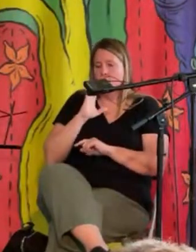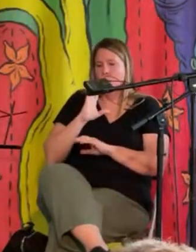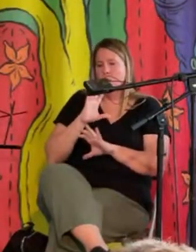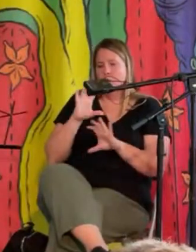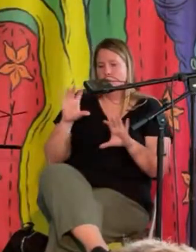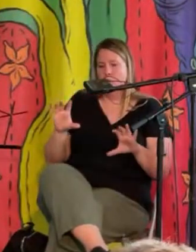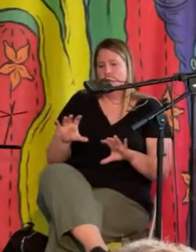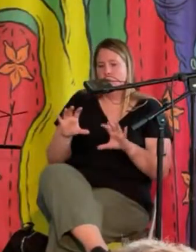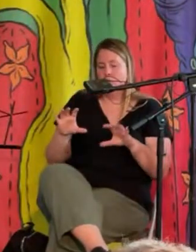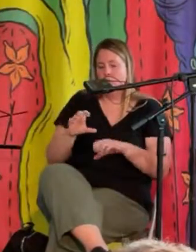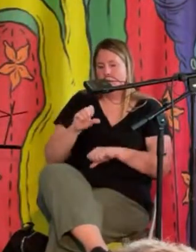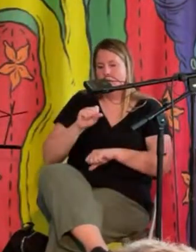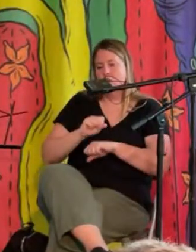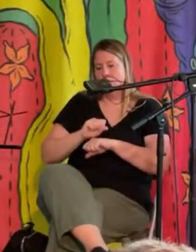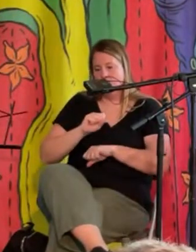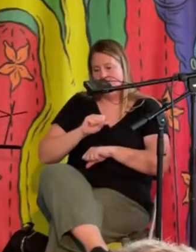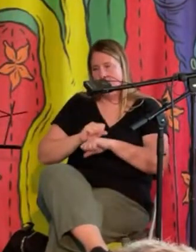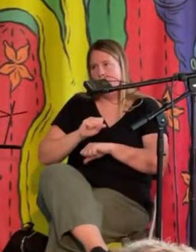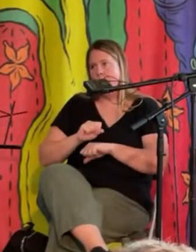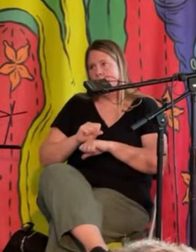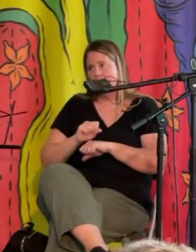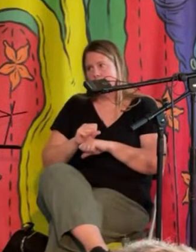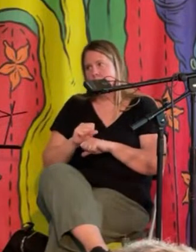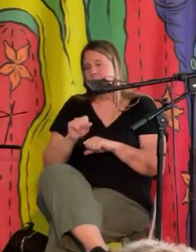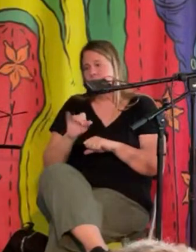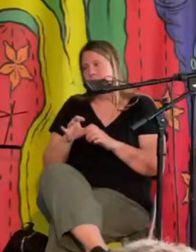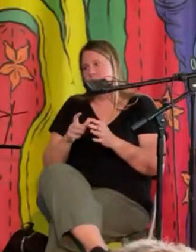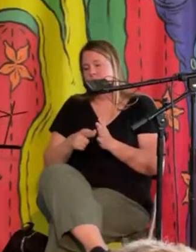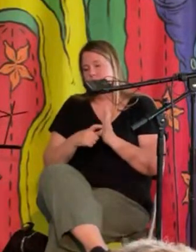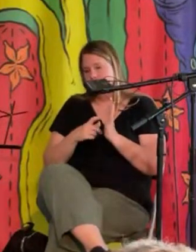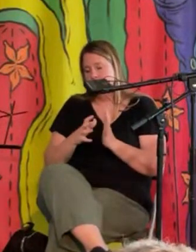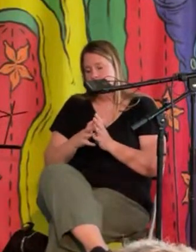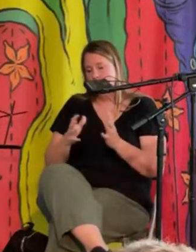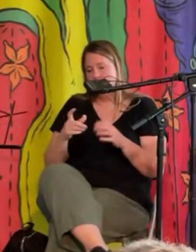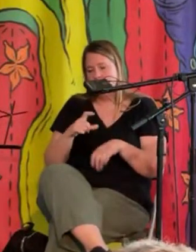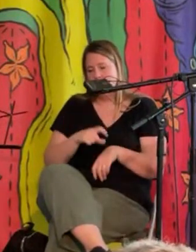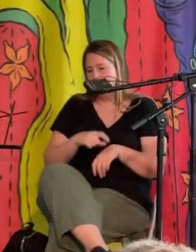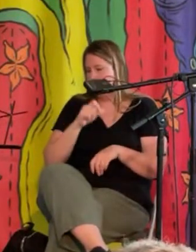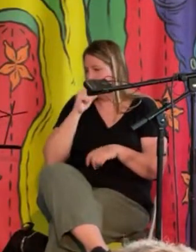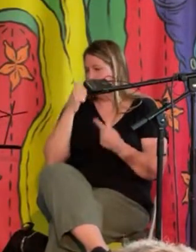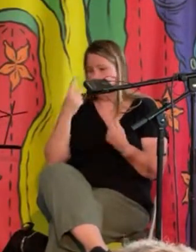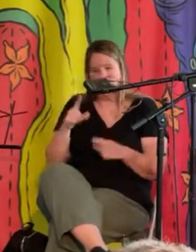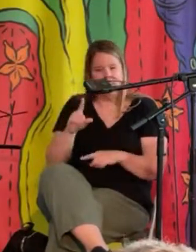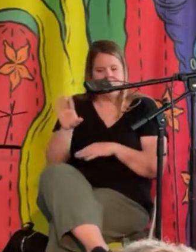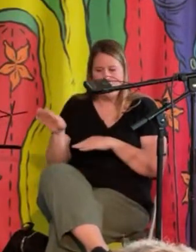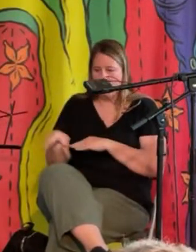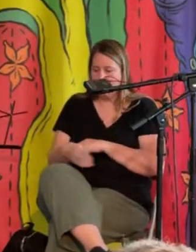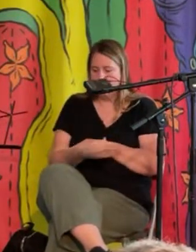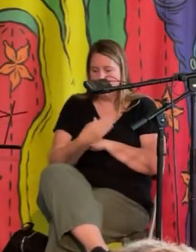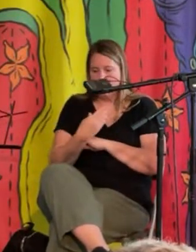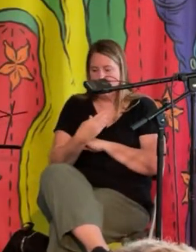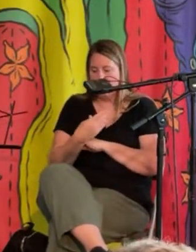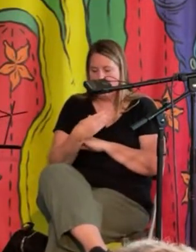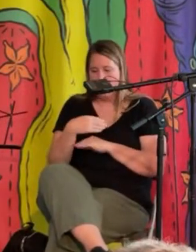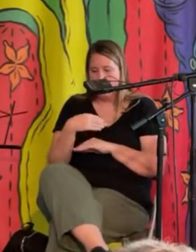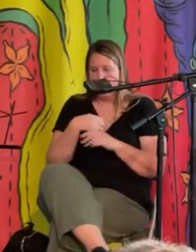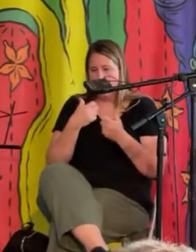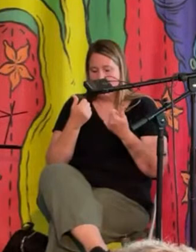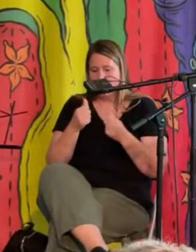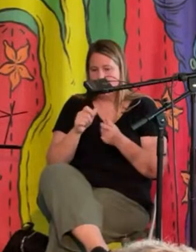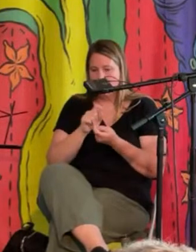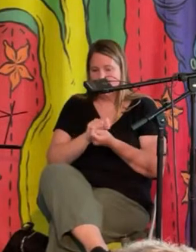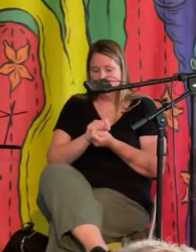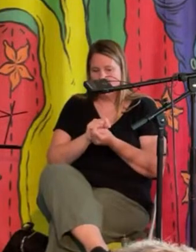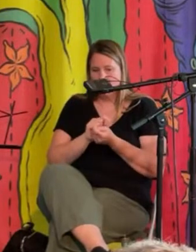spend a lot of time and do a lot of music, but it's not going to be something you do overnight. I tried to translate